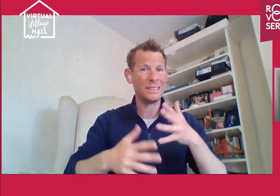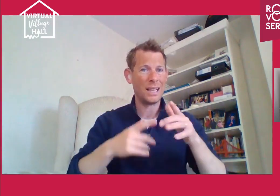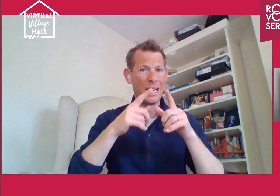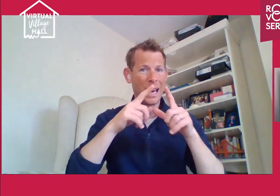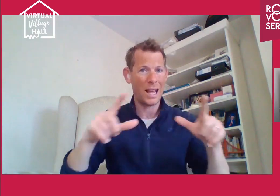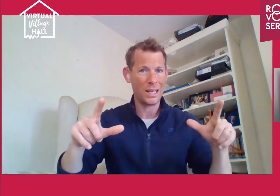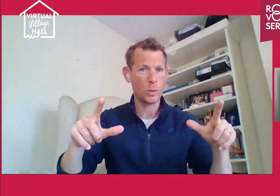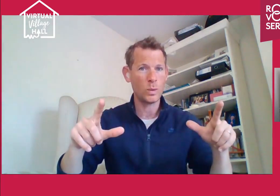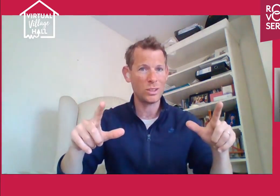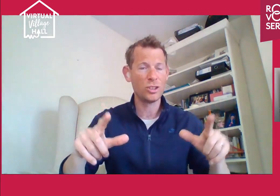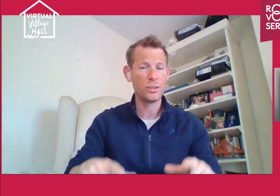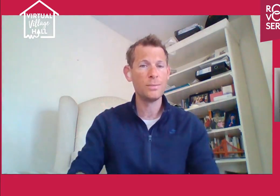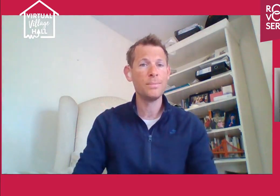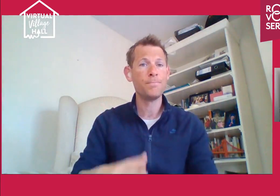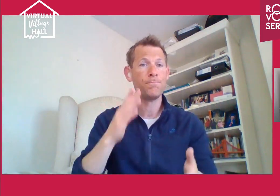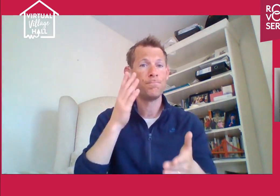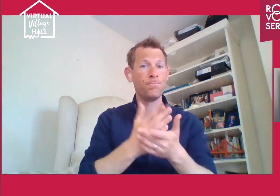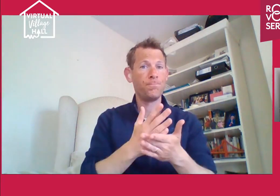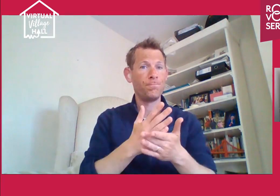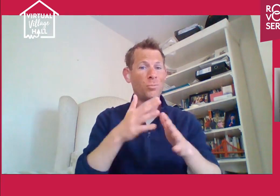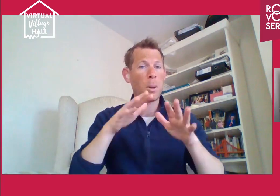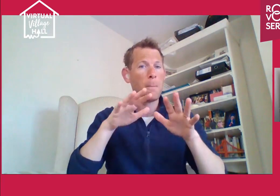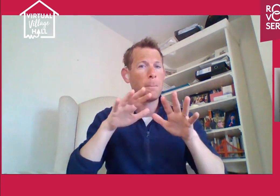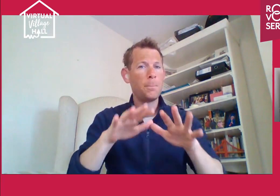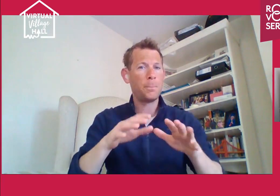So we're using British Sign Language today,